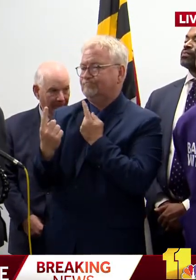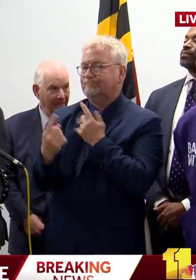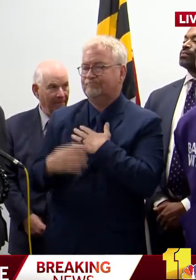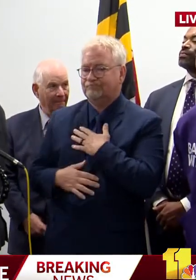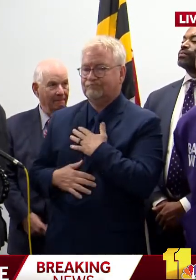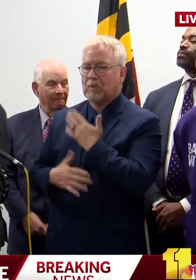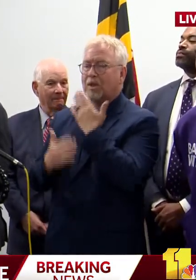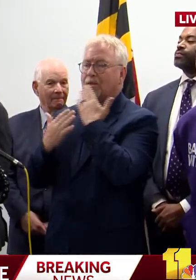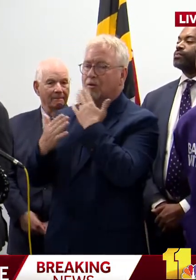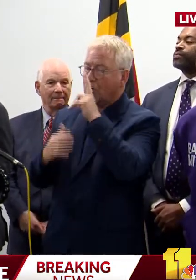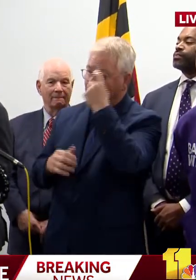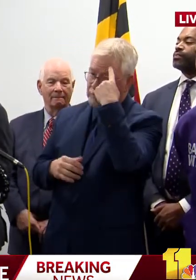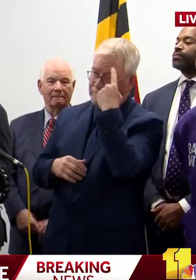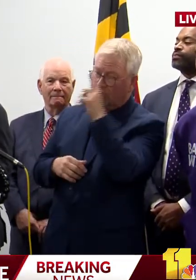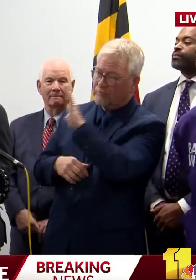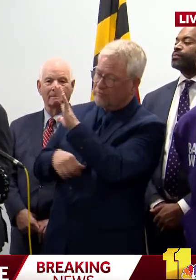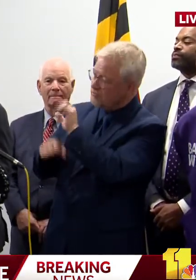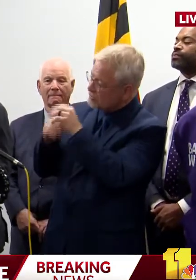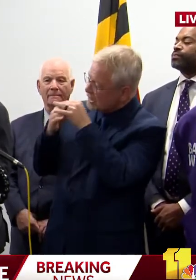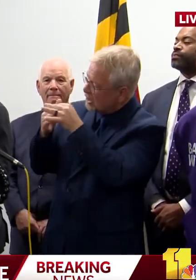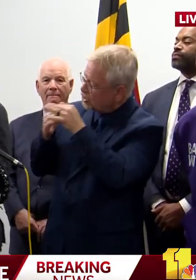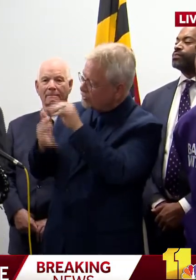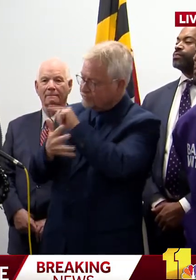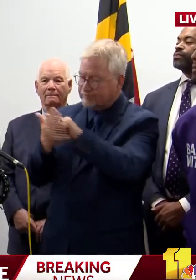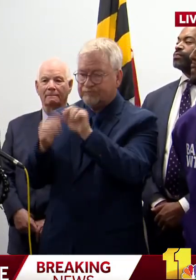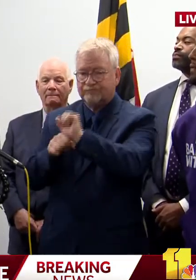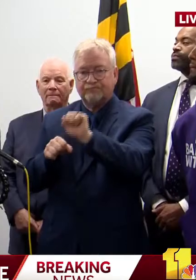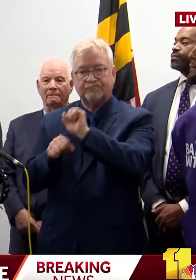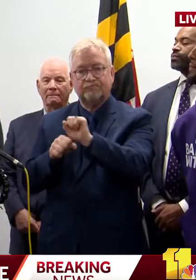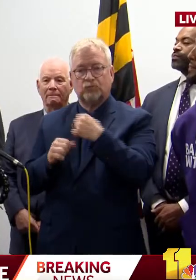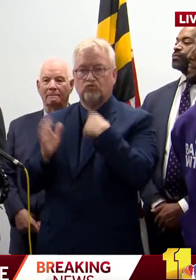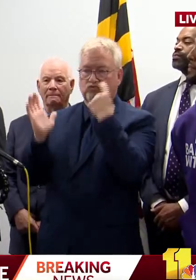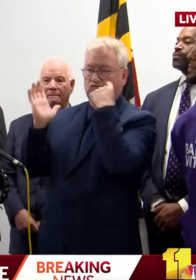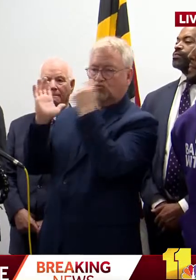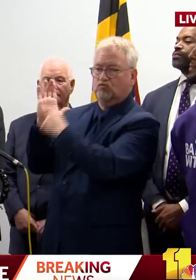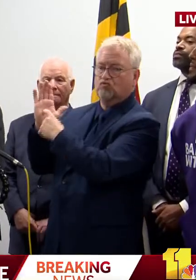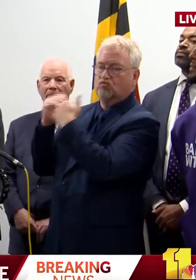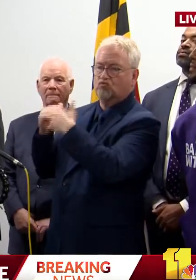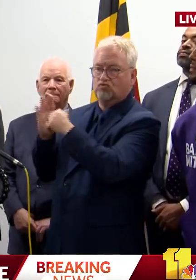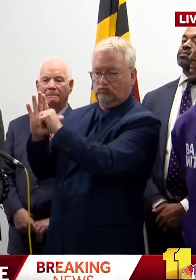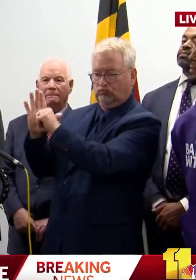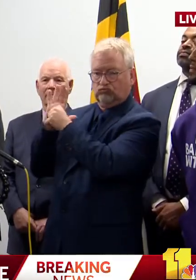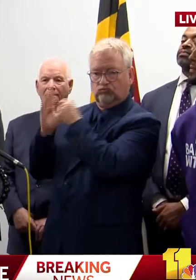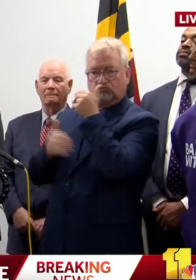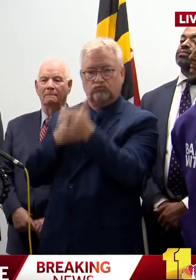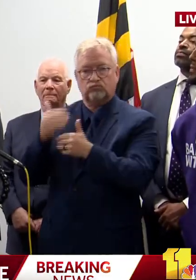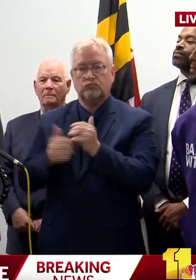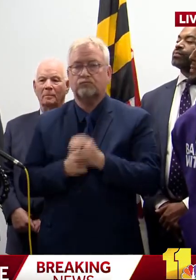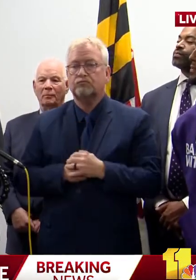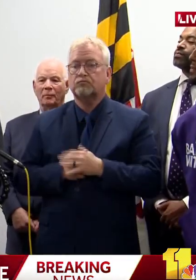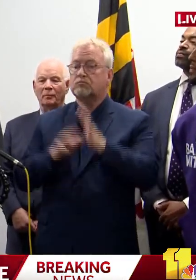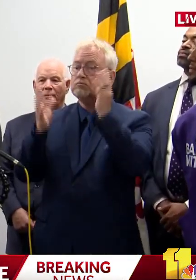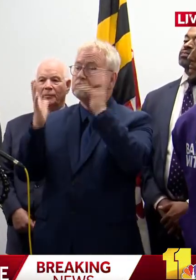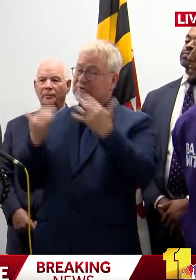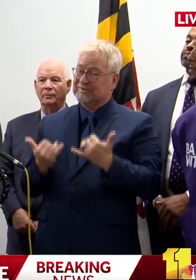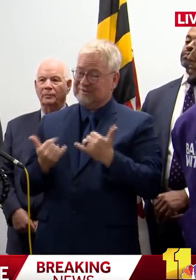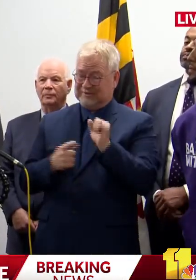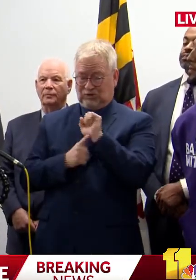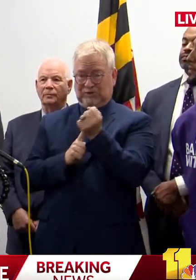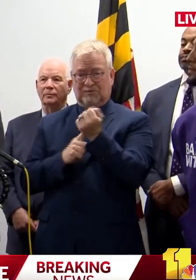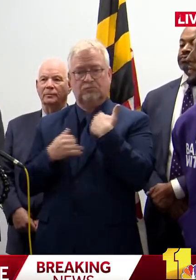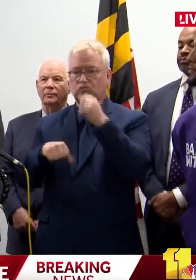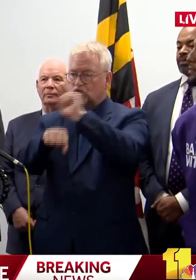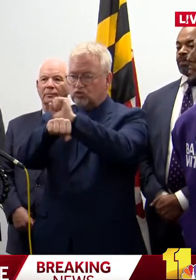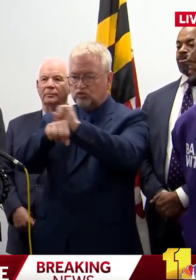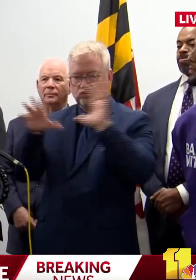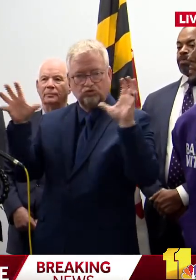situation. It's been steadfast, and it has been remarkable. We are all in this together. When President Biden first heard